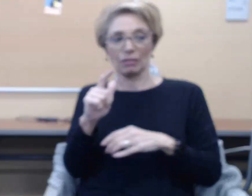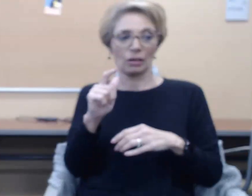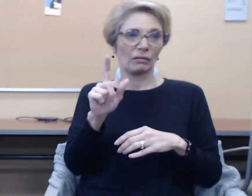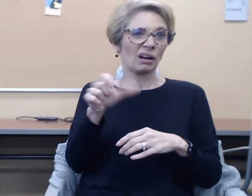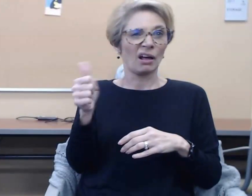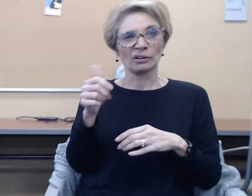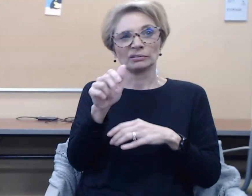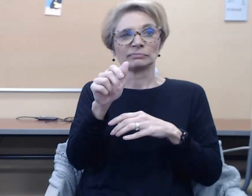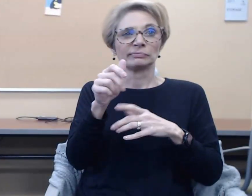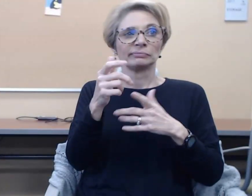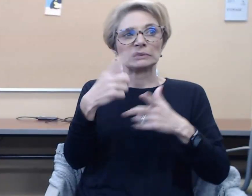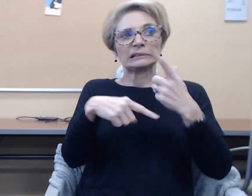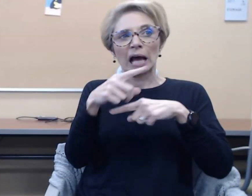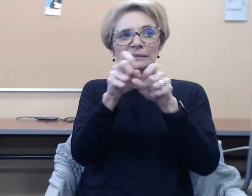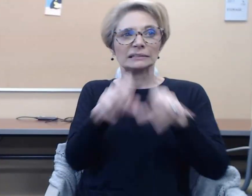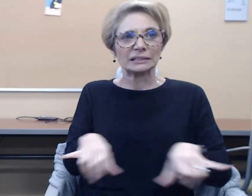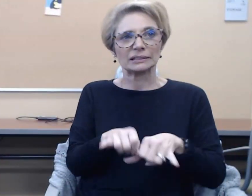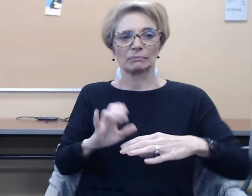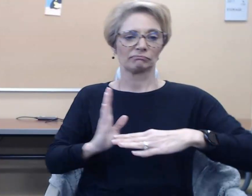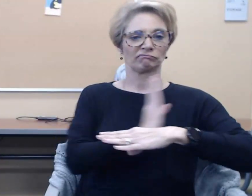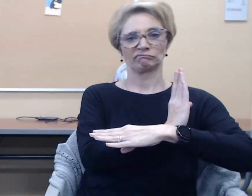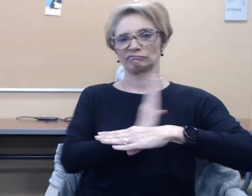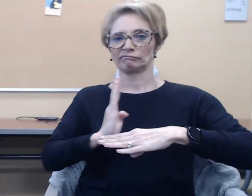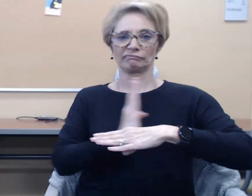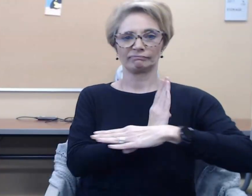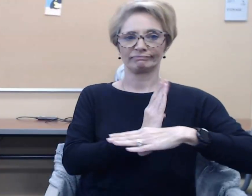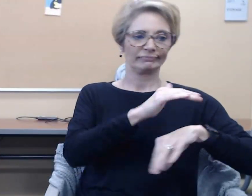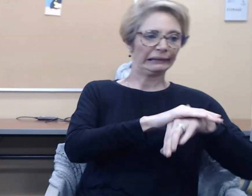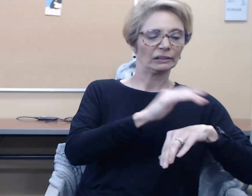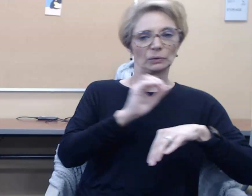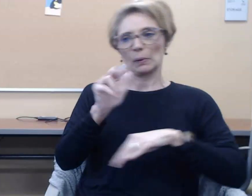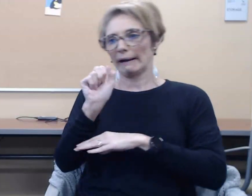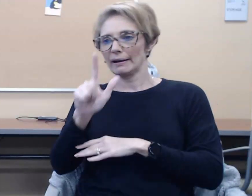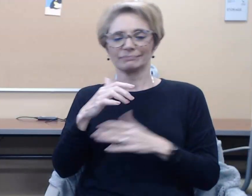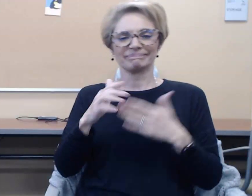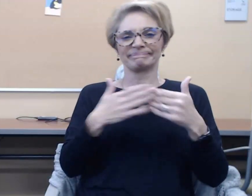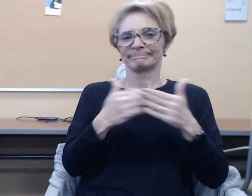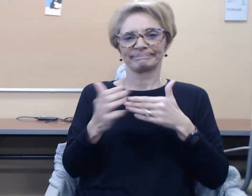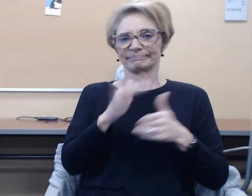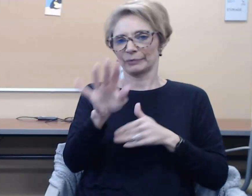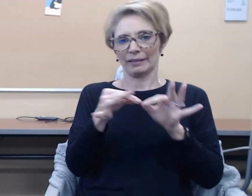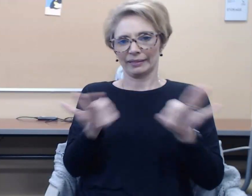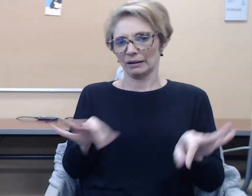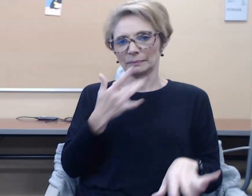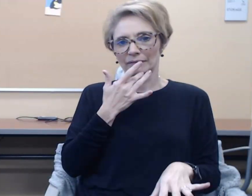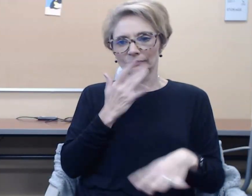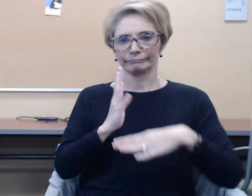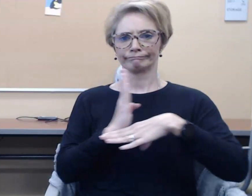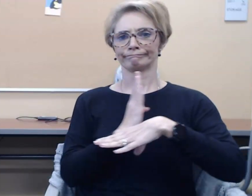on the language spectrum between the two. So really just a fancy way of saying I don't care what your language is, as long as it's somewhere between English and